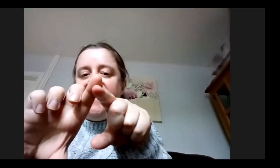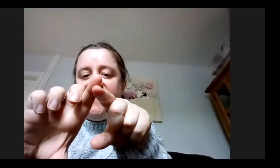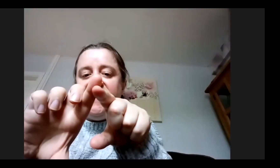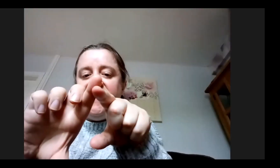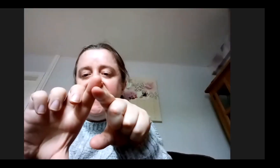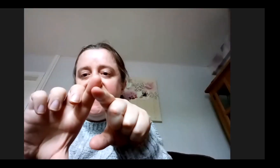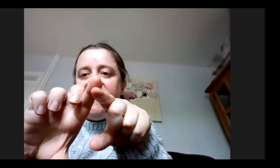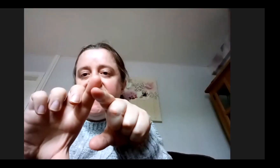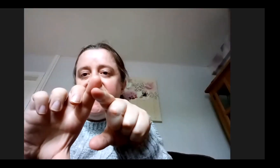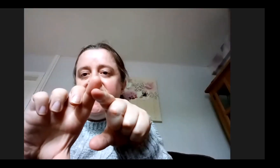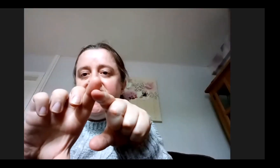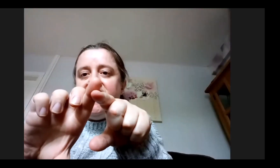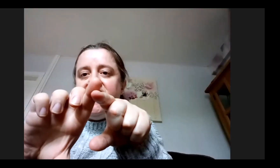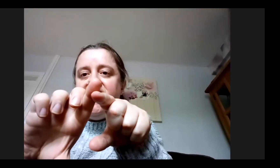Nearly. Oh, yeah. Nearly.